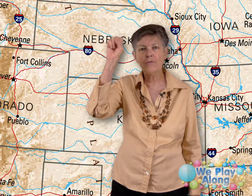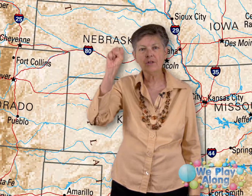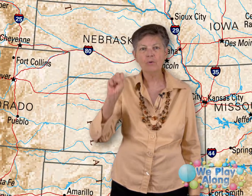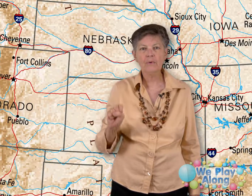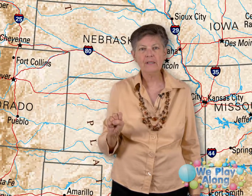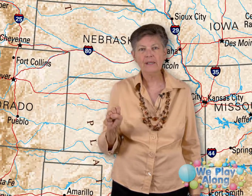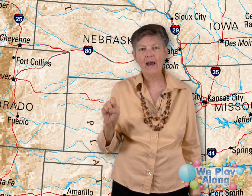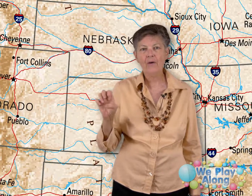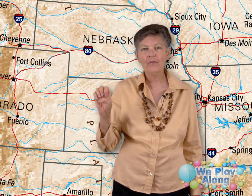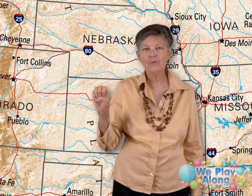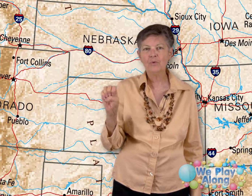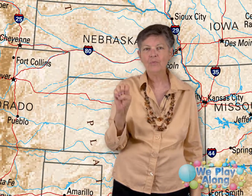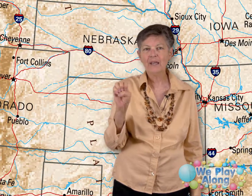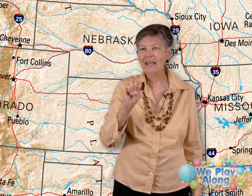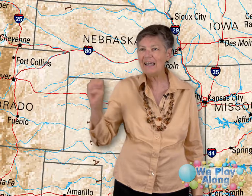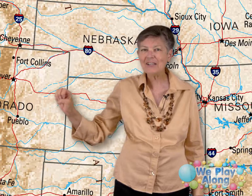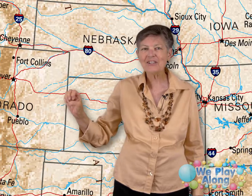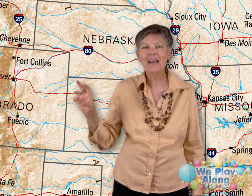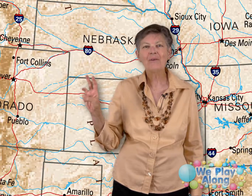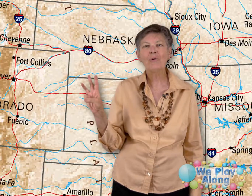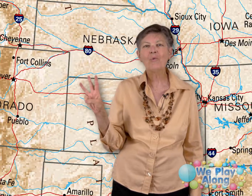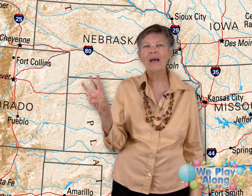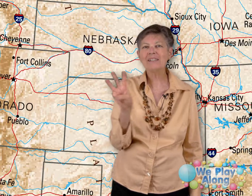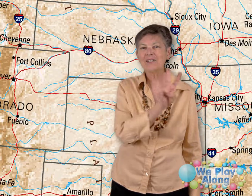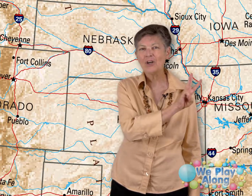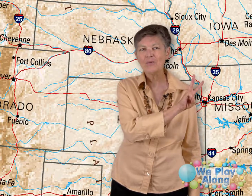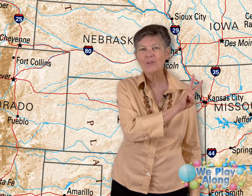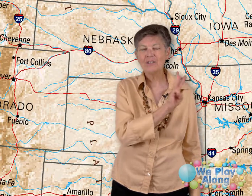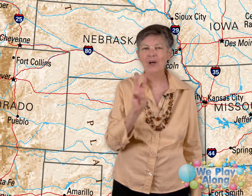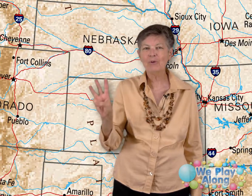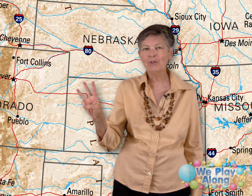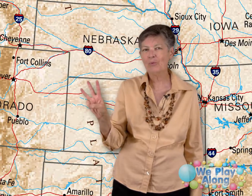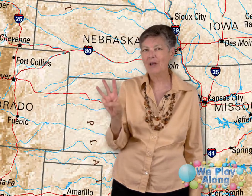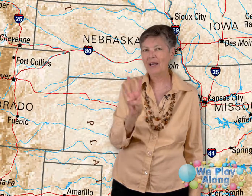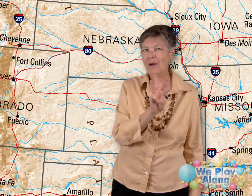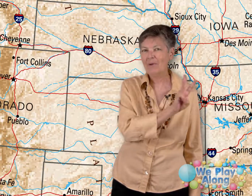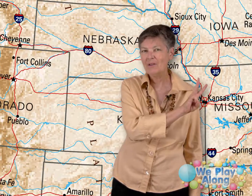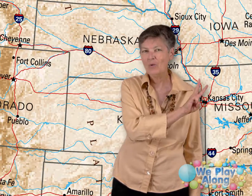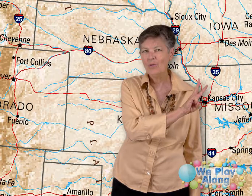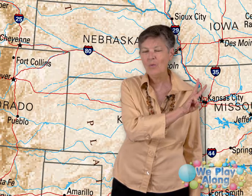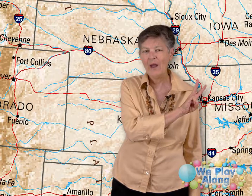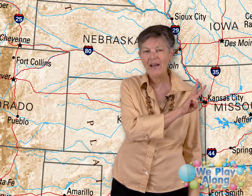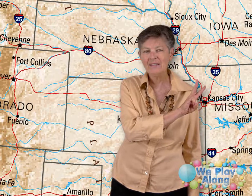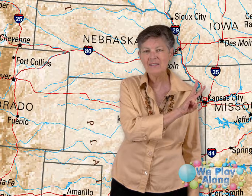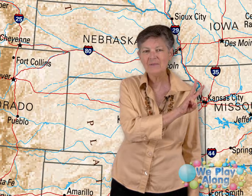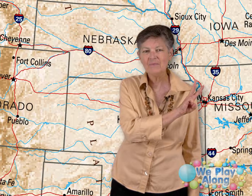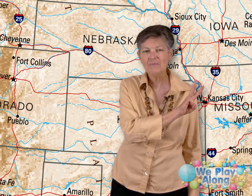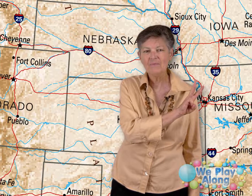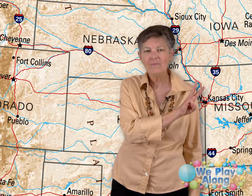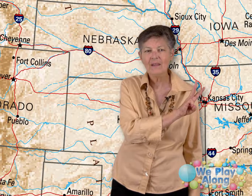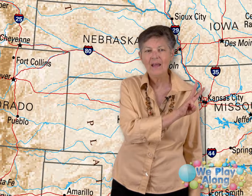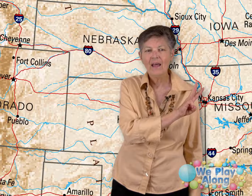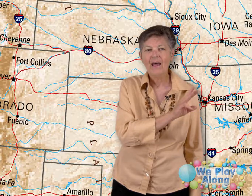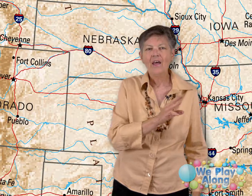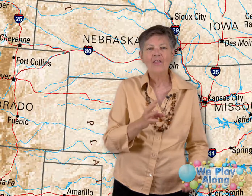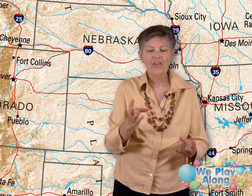this would be south, this would be east. Well, west starts with a W, so we're going to come toward the west.